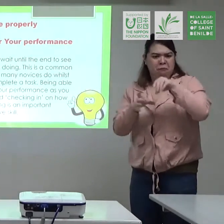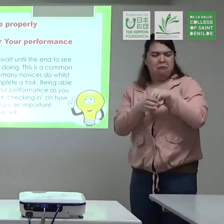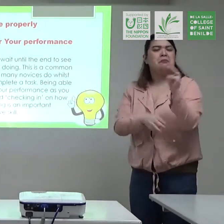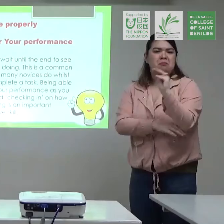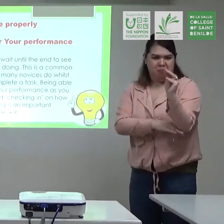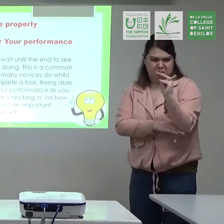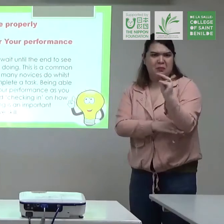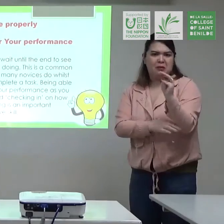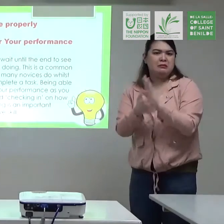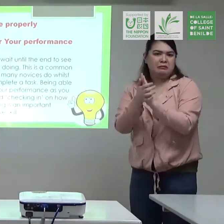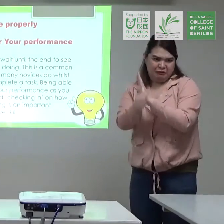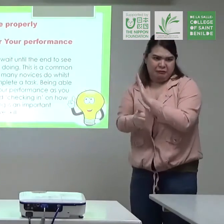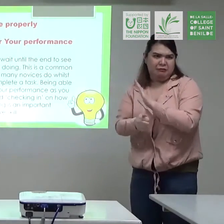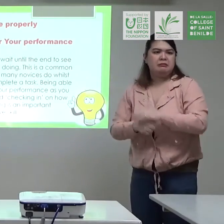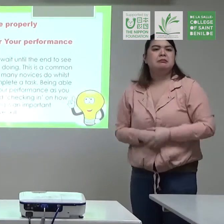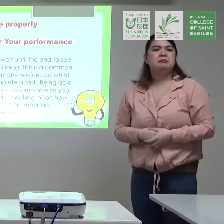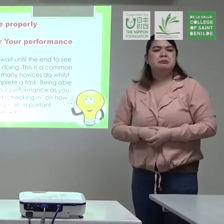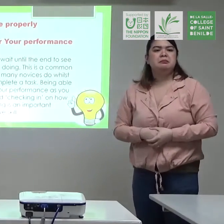metacognitive skill.